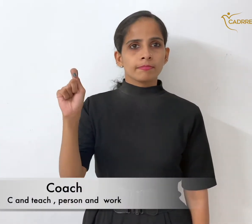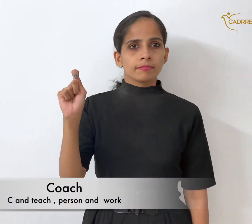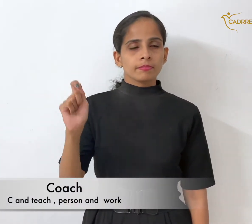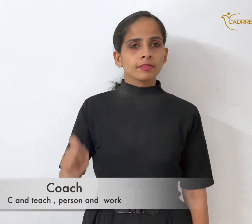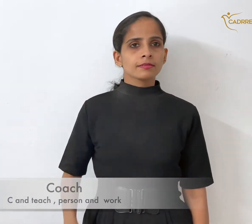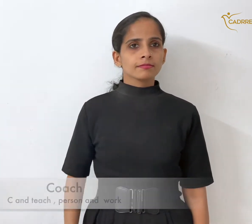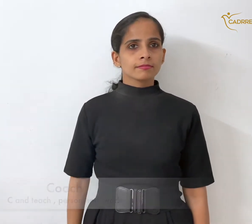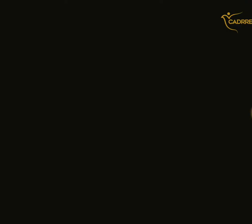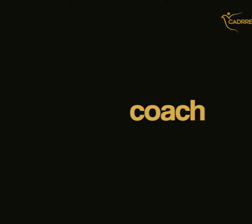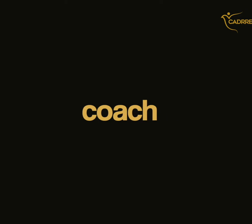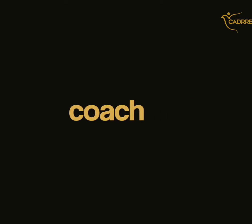work.